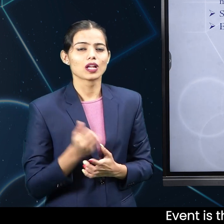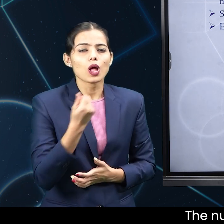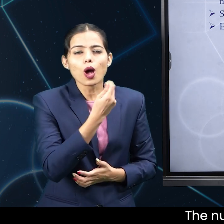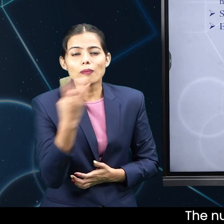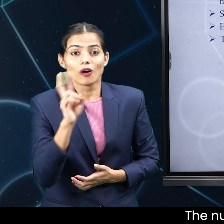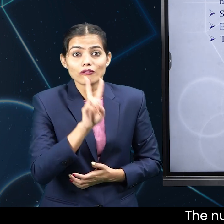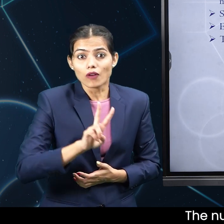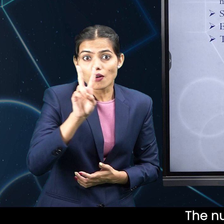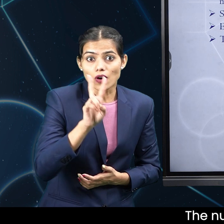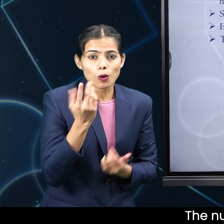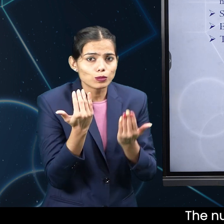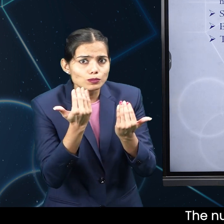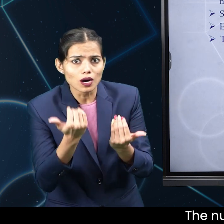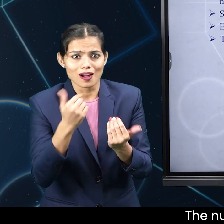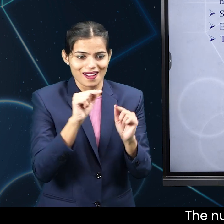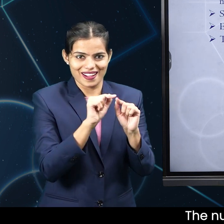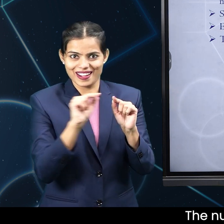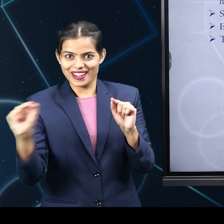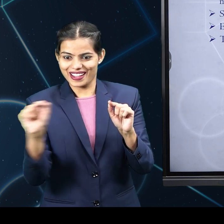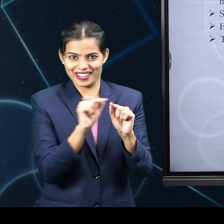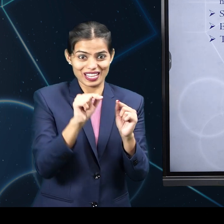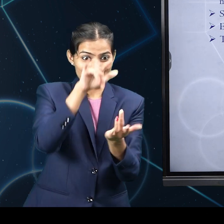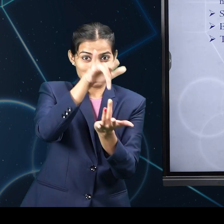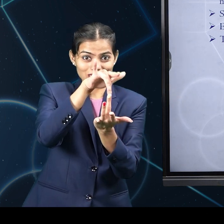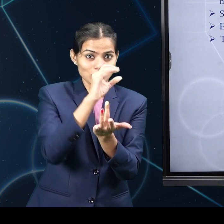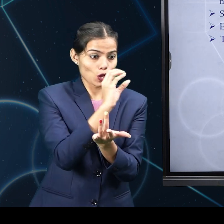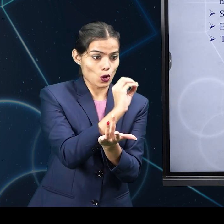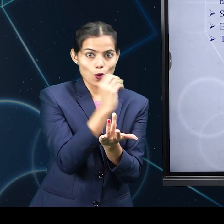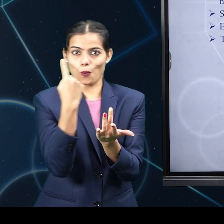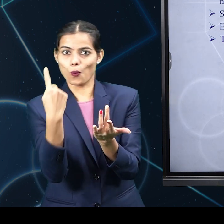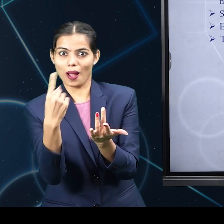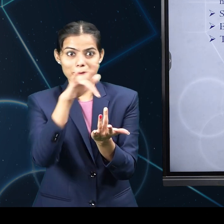The numerical value of probability lies between 0 and 1.